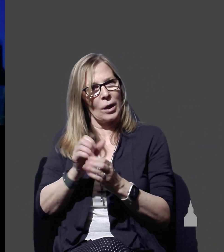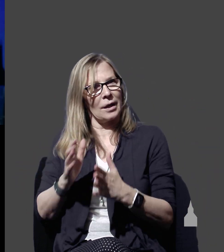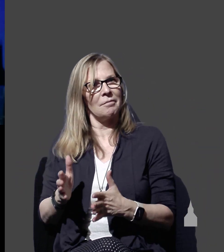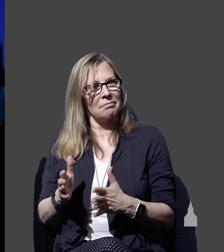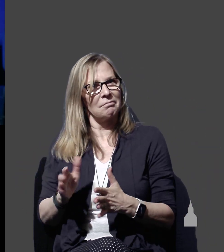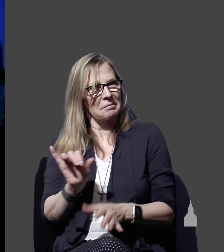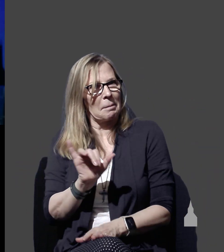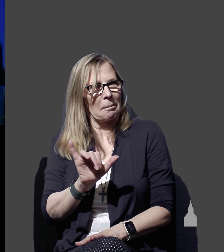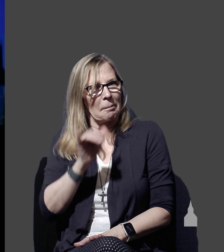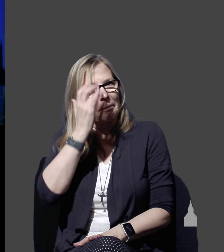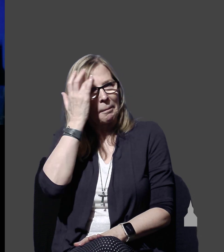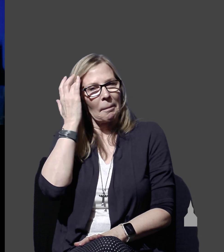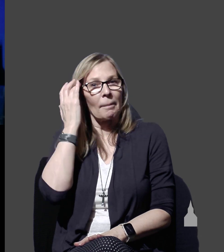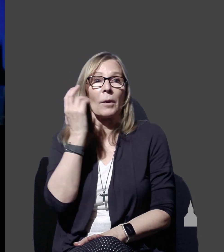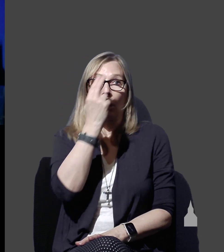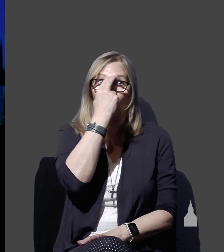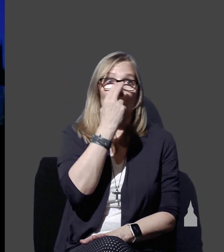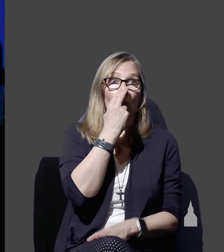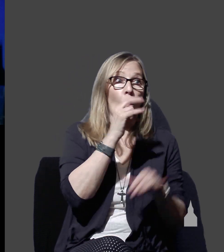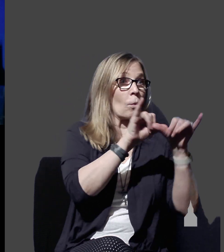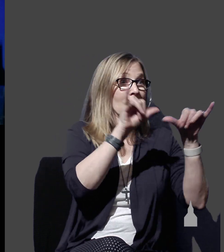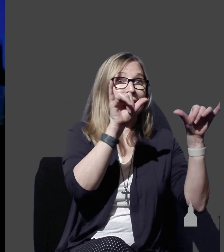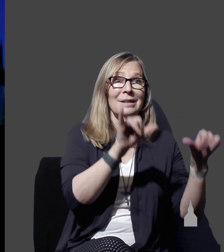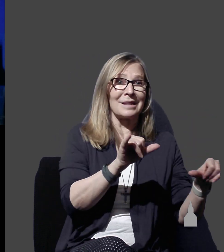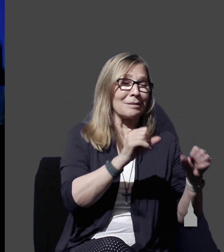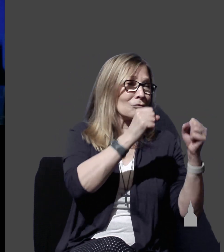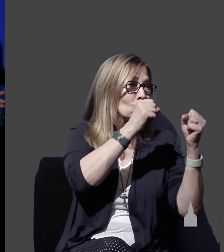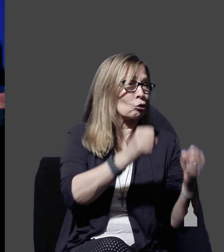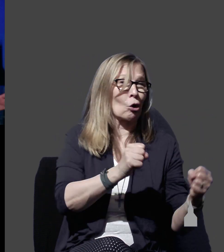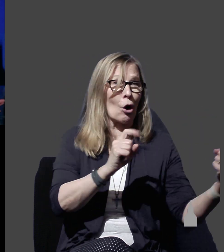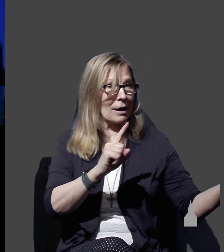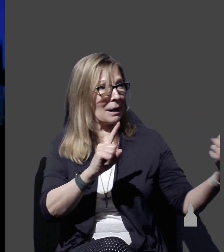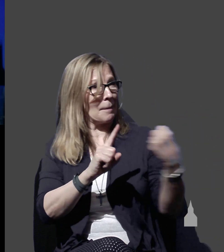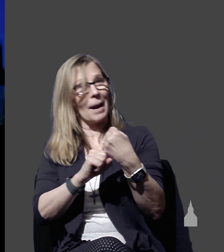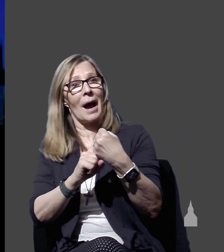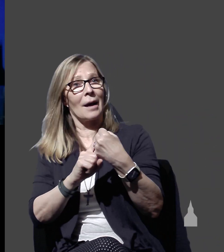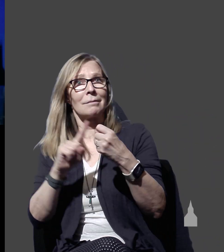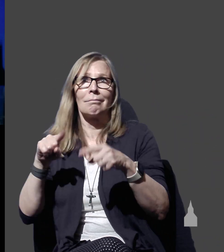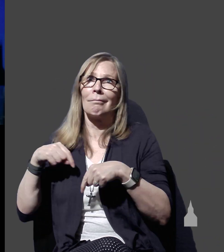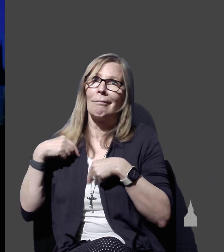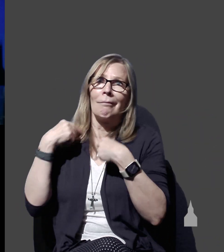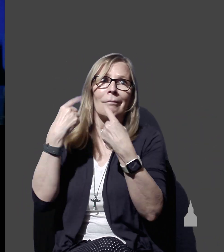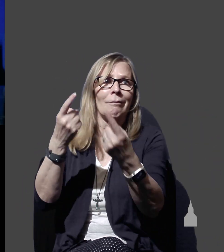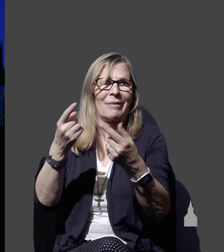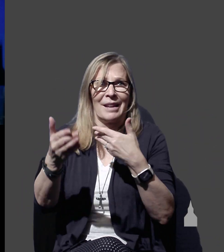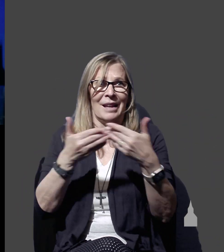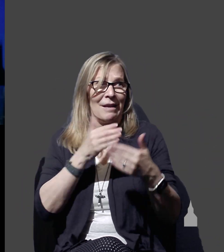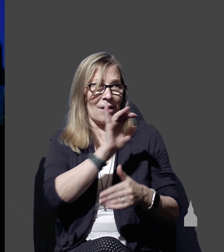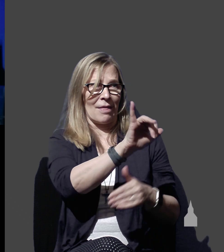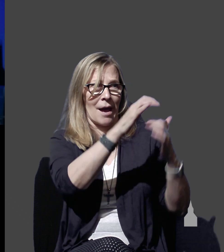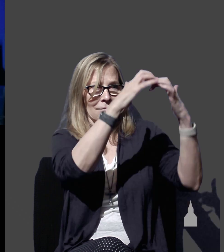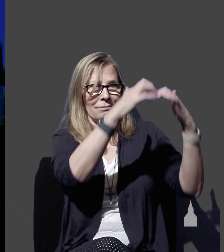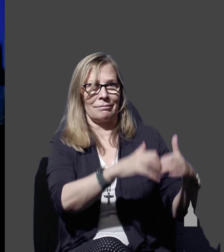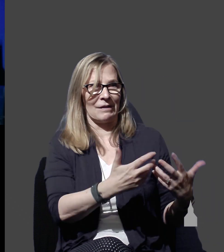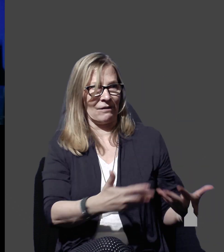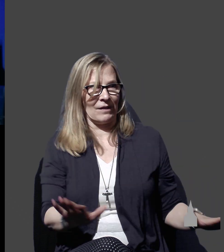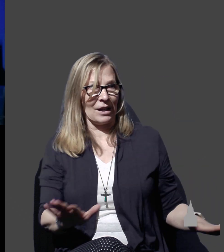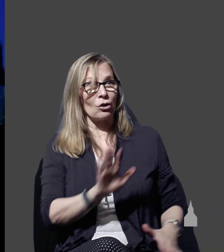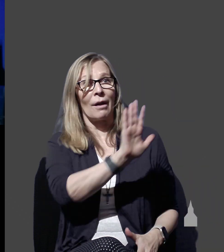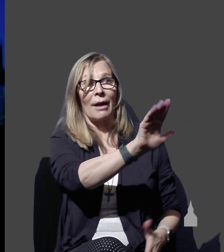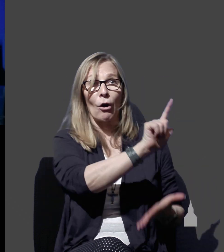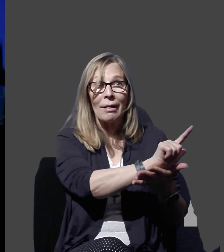In fact, the Roman system had such an impact that over the centuries, even after the Roman system was long done, their legal